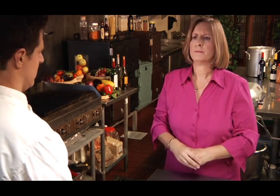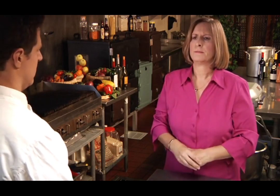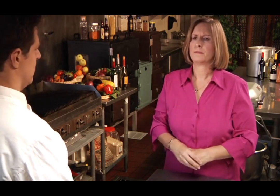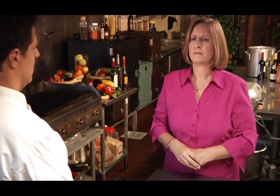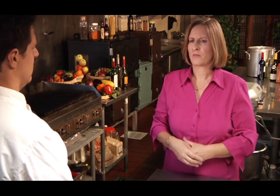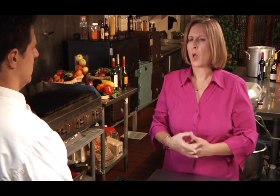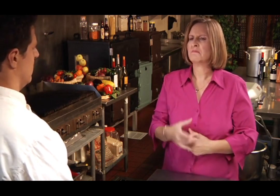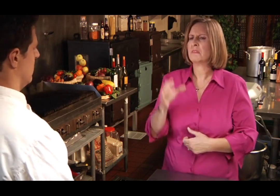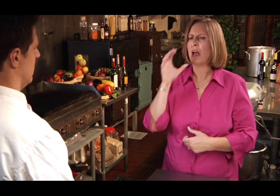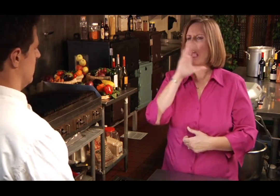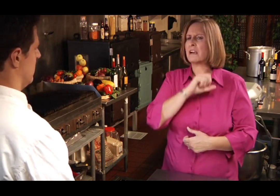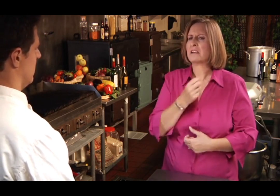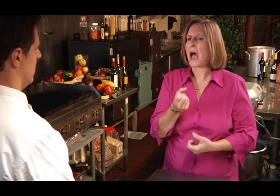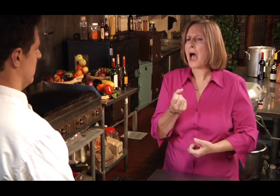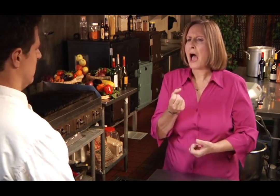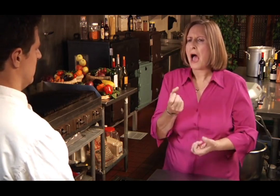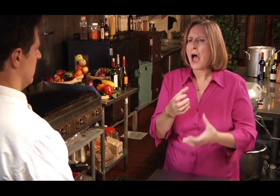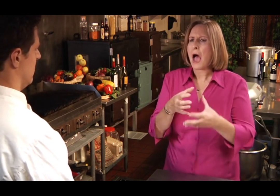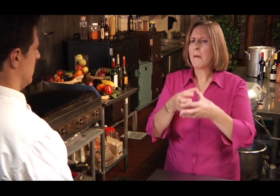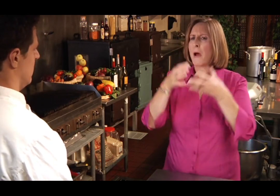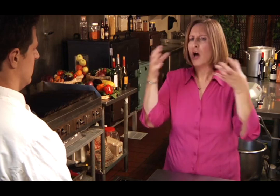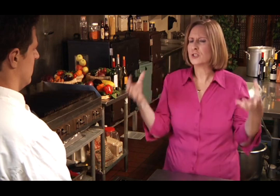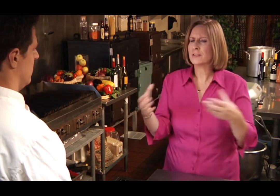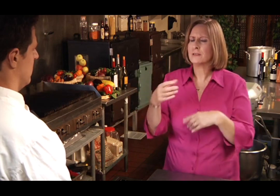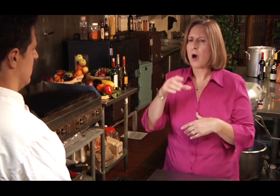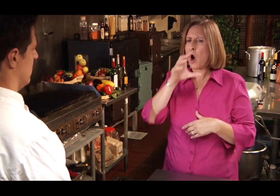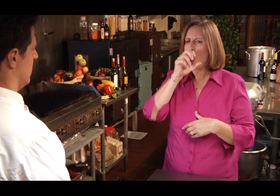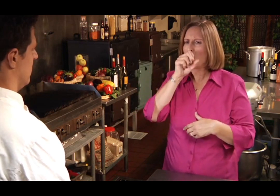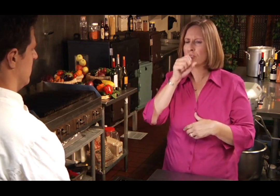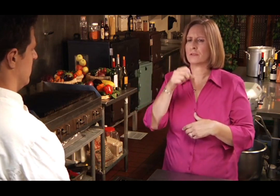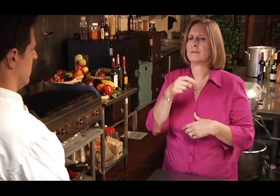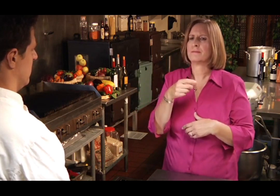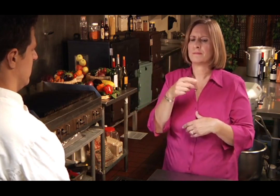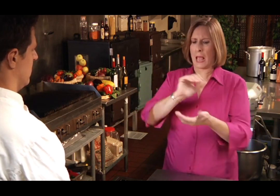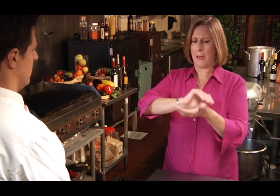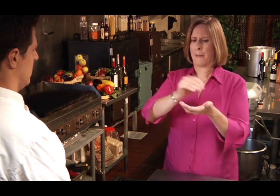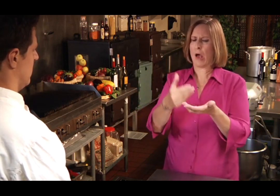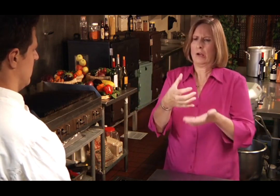But how much do you think 1 serving of orange juice would be?